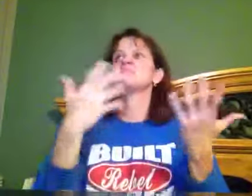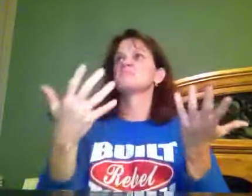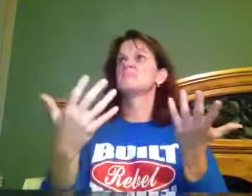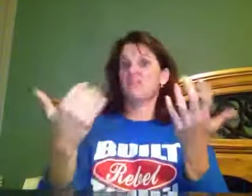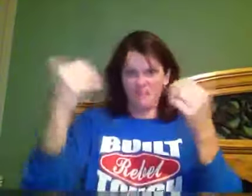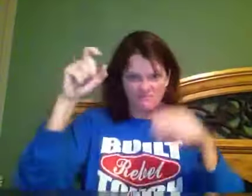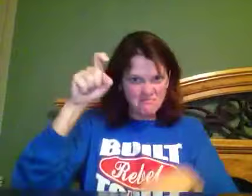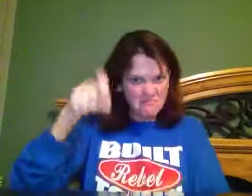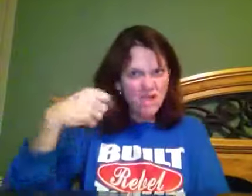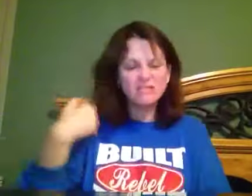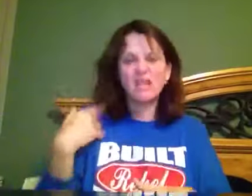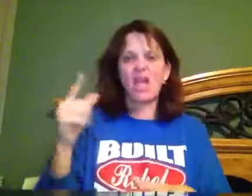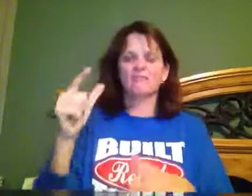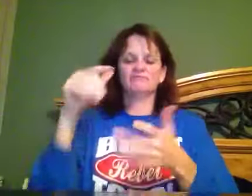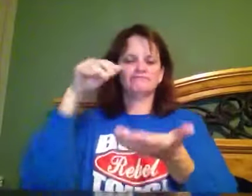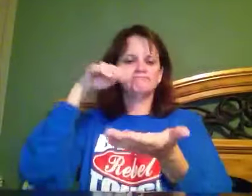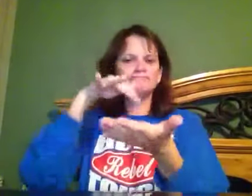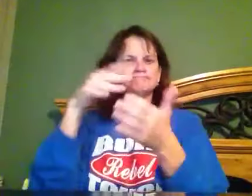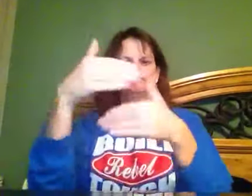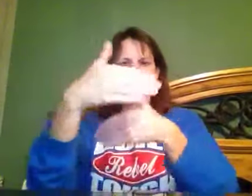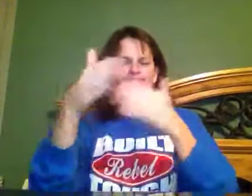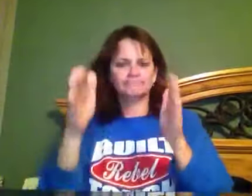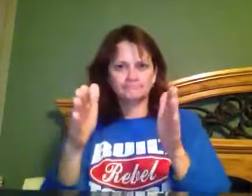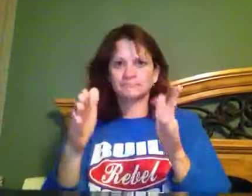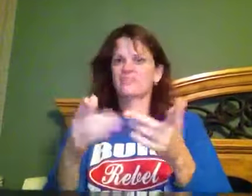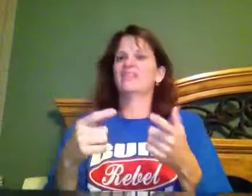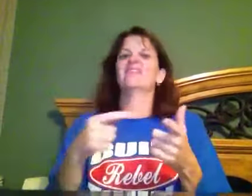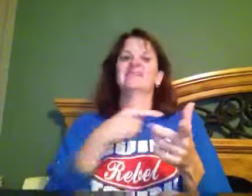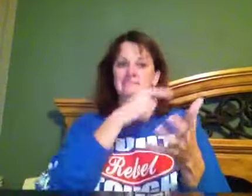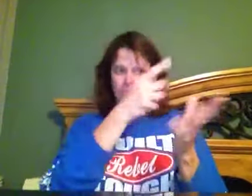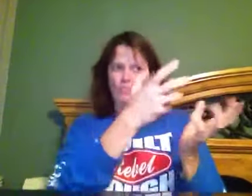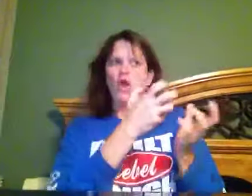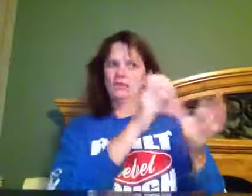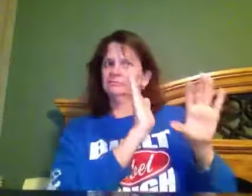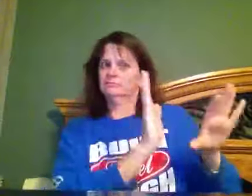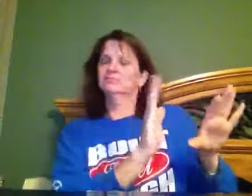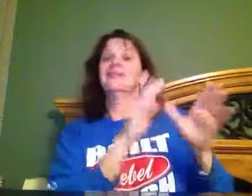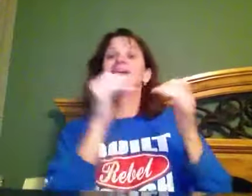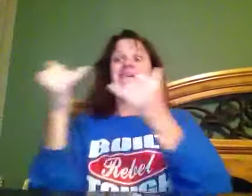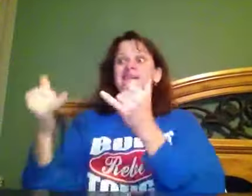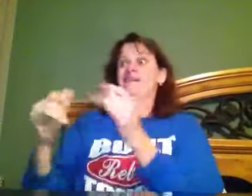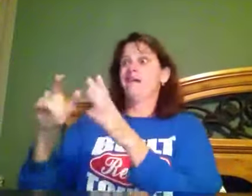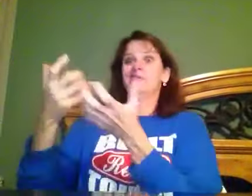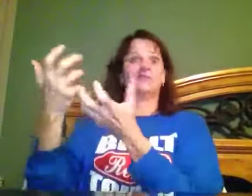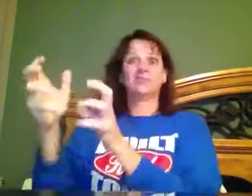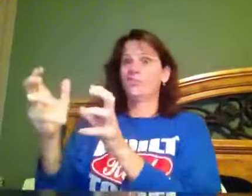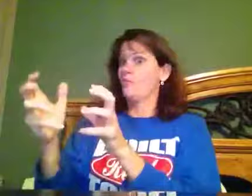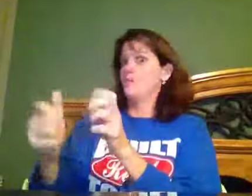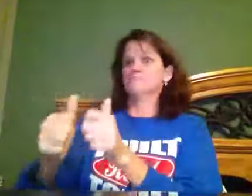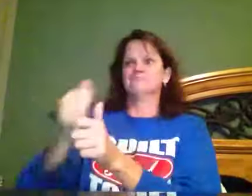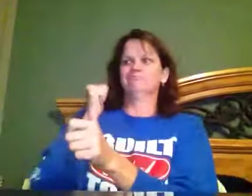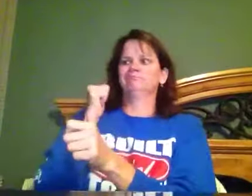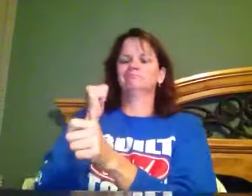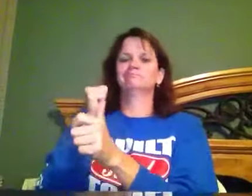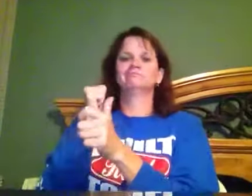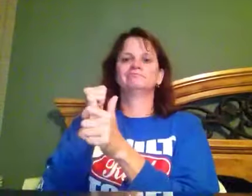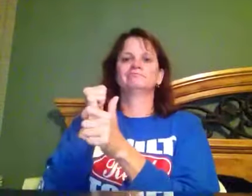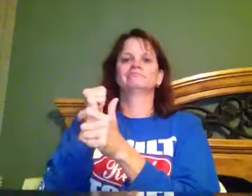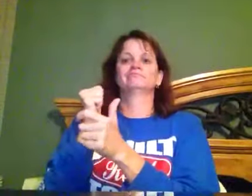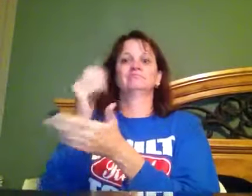you to look at the things you don't want. Things that you would never buy a home if they had. Some people like carpet, some people like